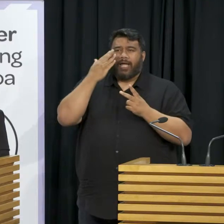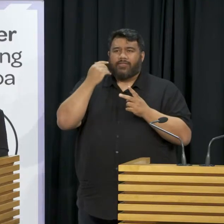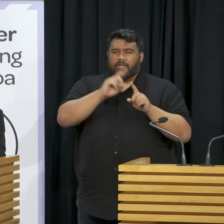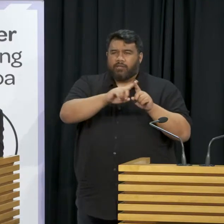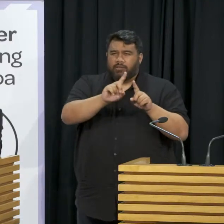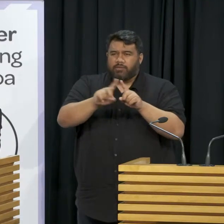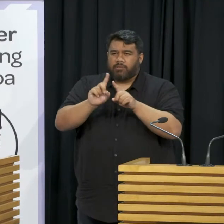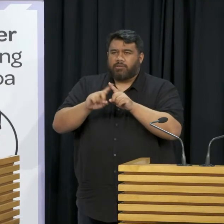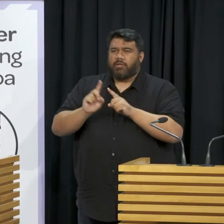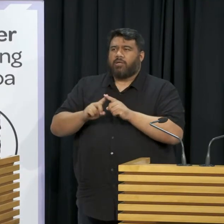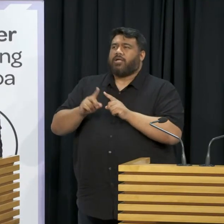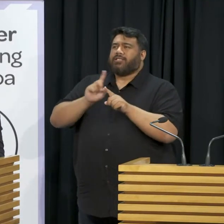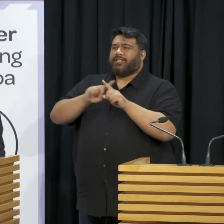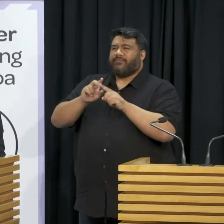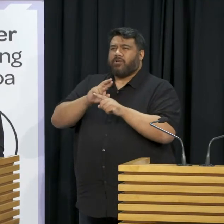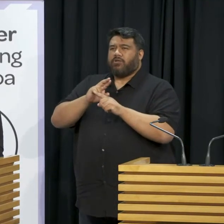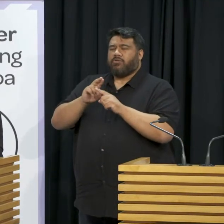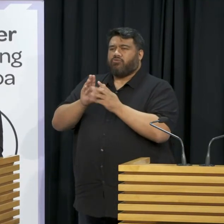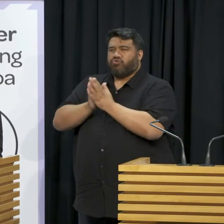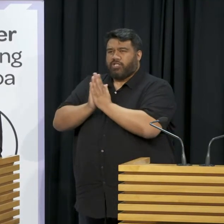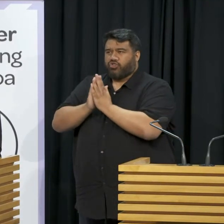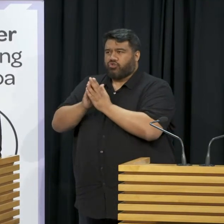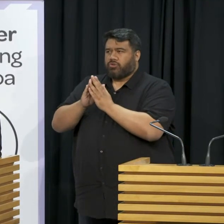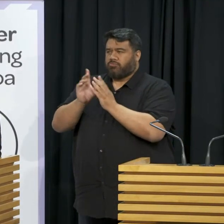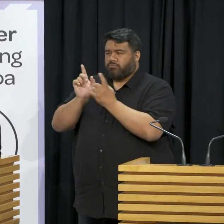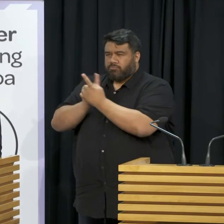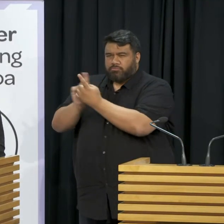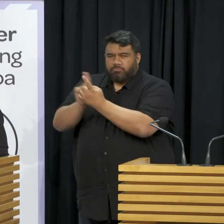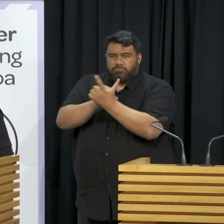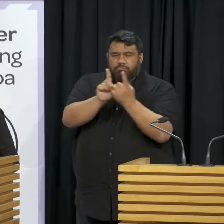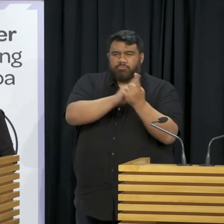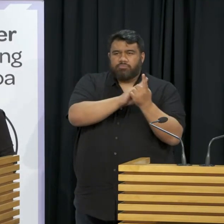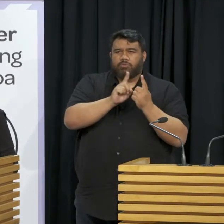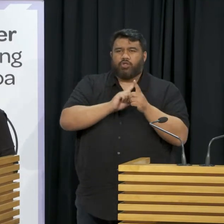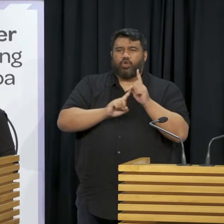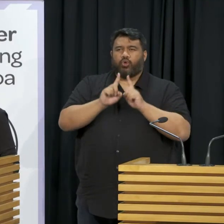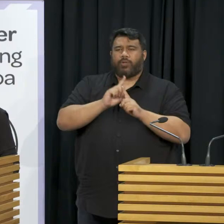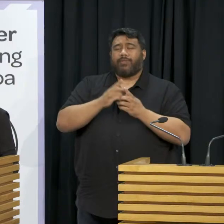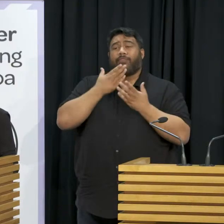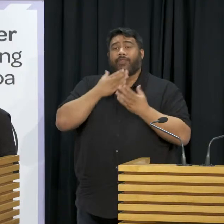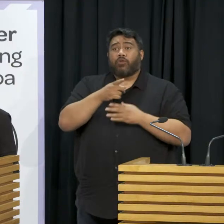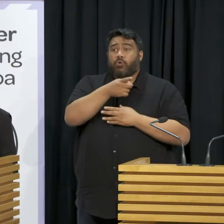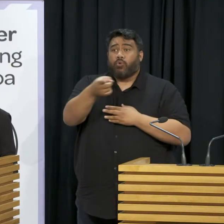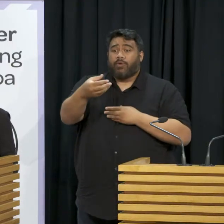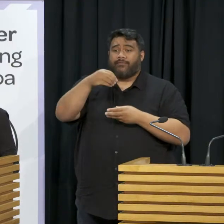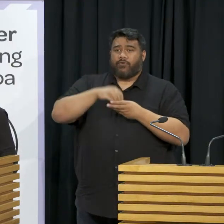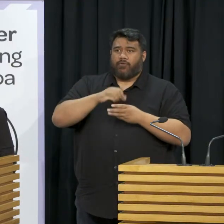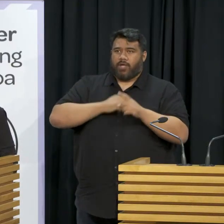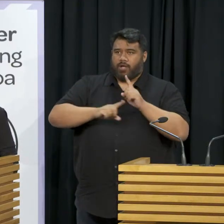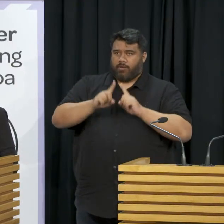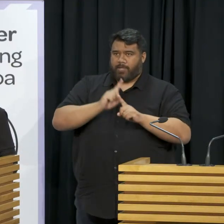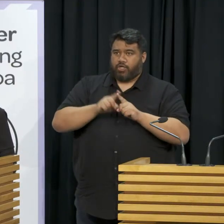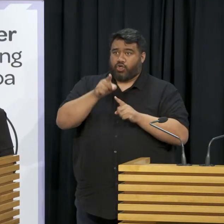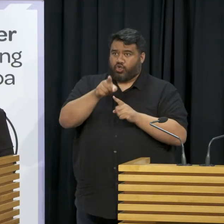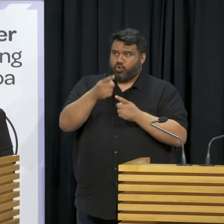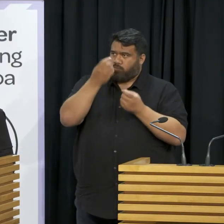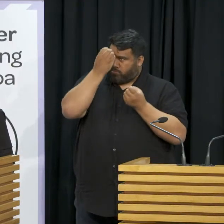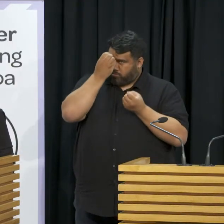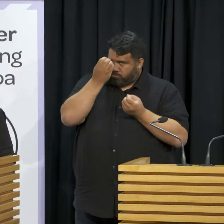those hui, and I want to thank everyone who took the time and travelled across regions to participate and share their thoughts in a frank and open